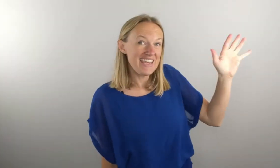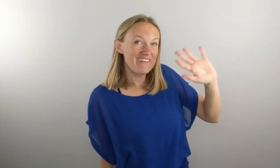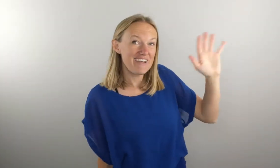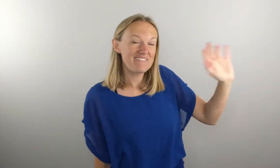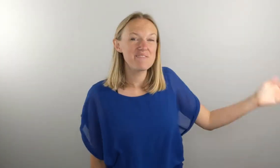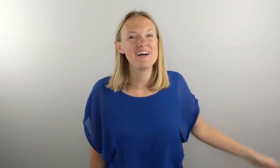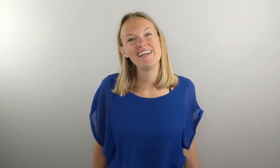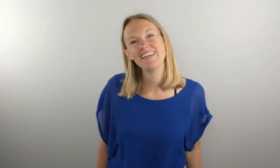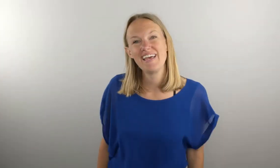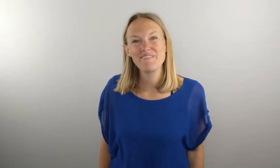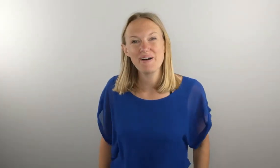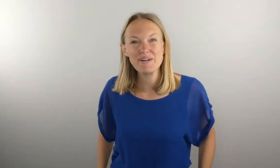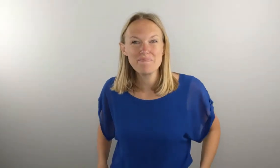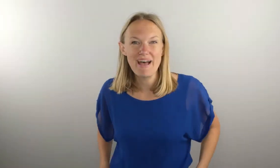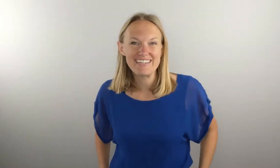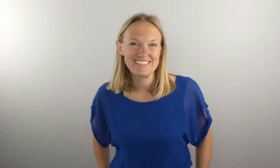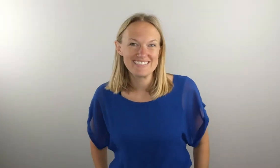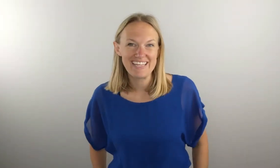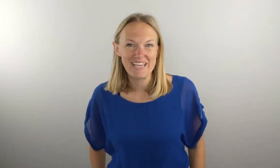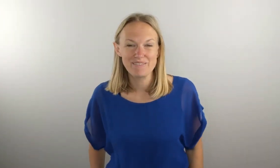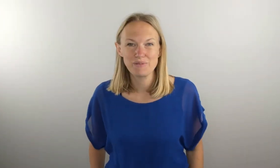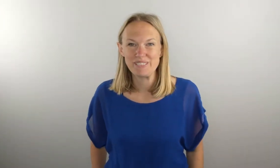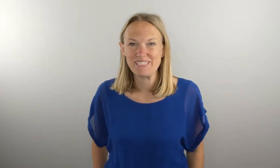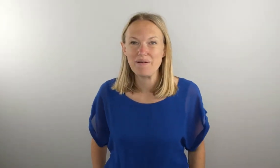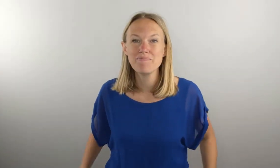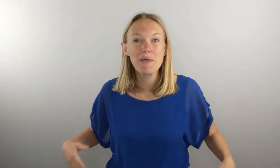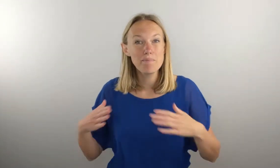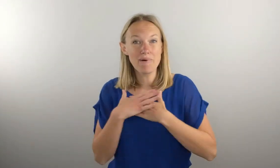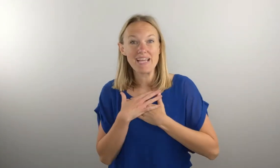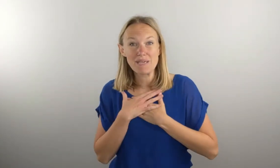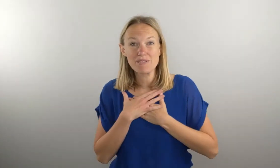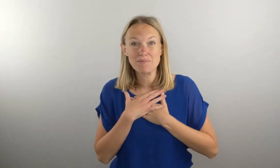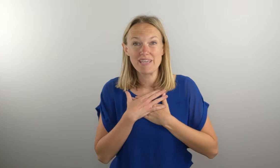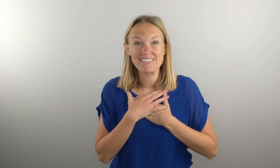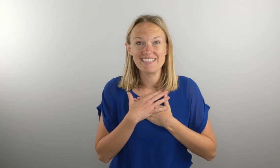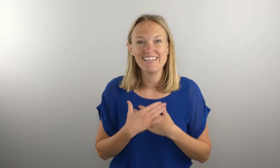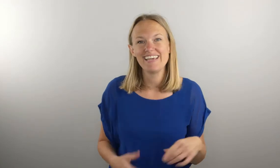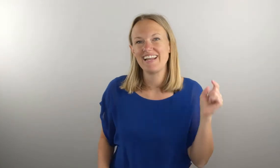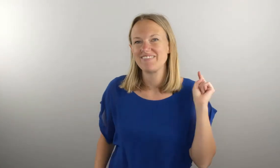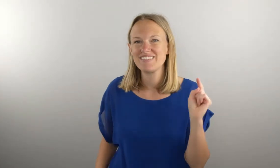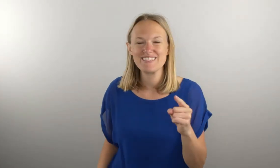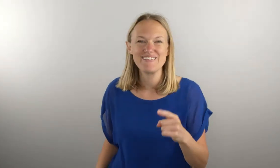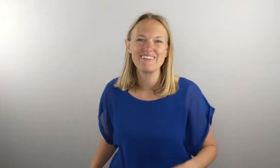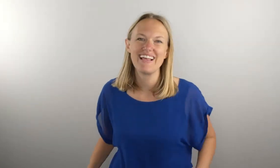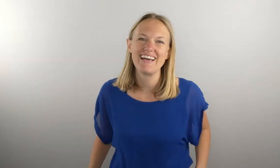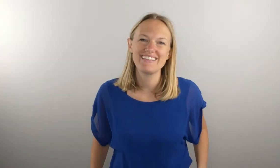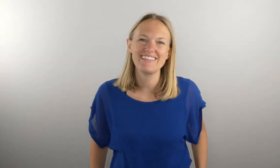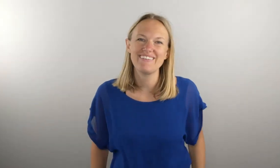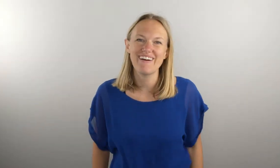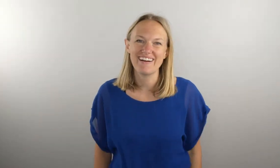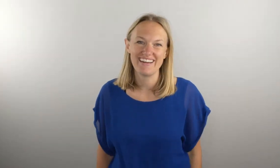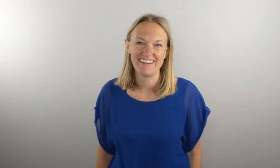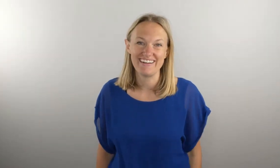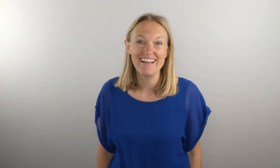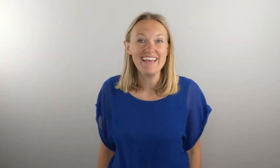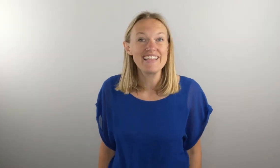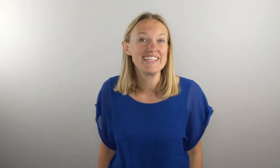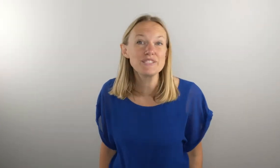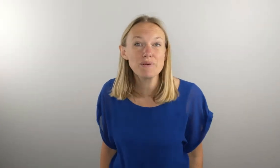Hello everyone, and welcome back to Sign Language Worship. My name is Mandy and I'm so glad that you are here. This week